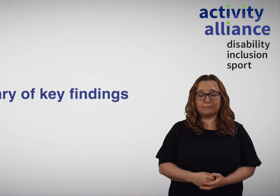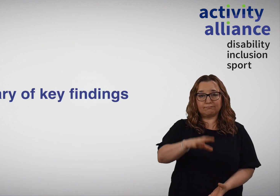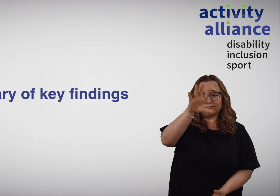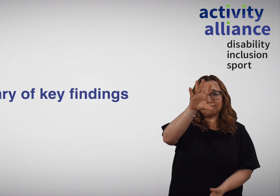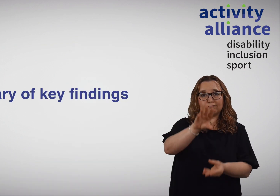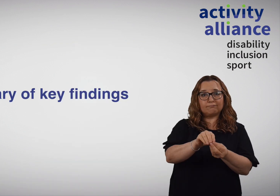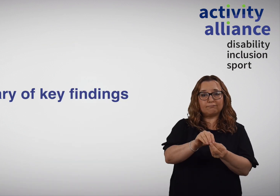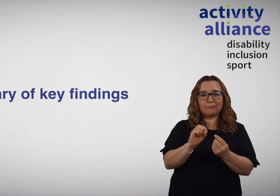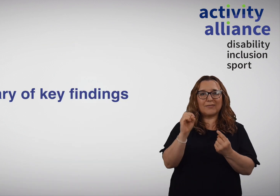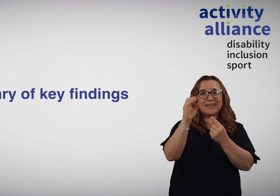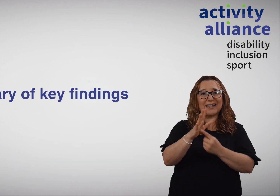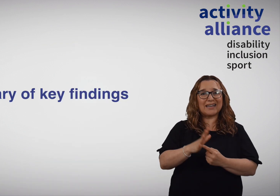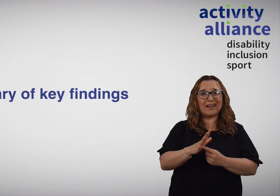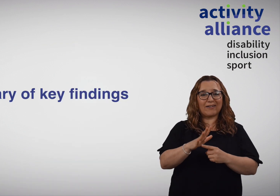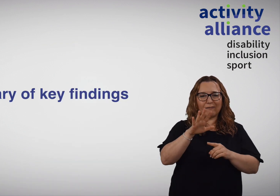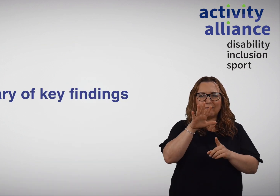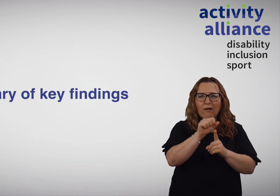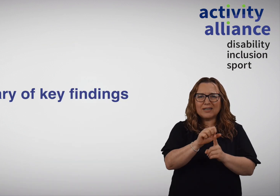Summary of key findings.